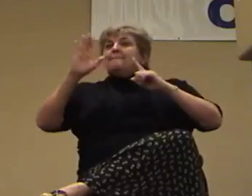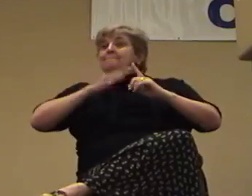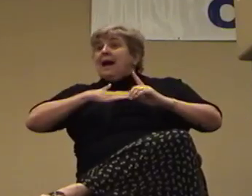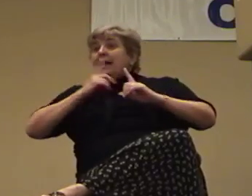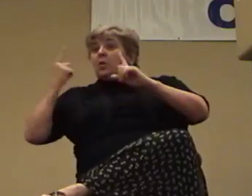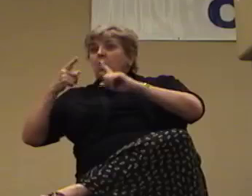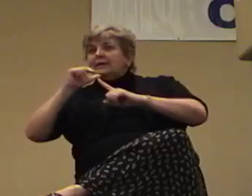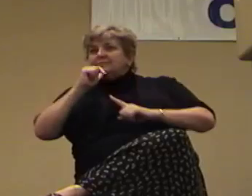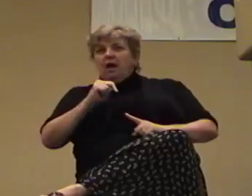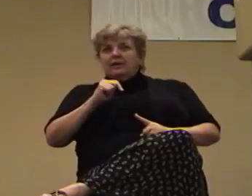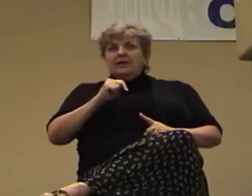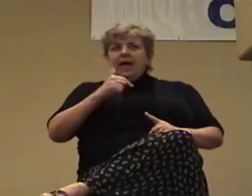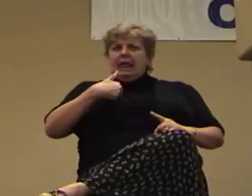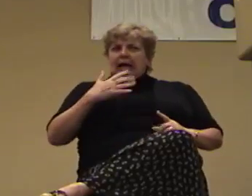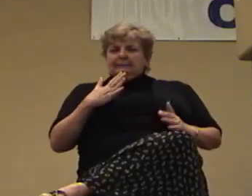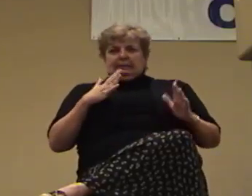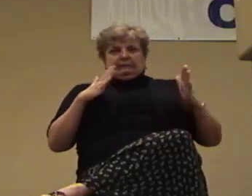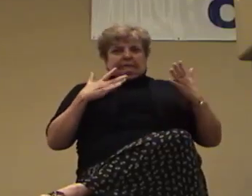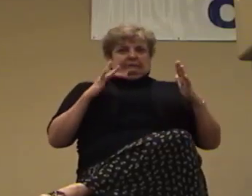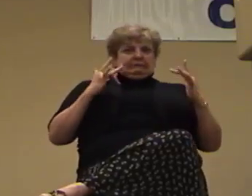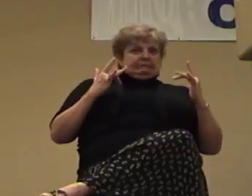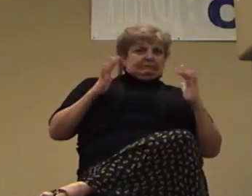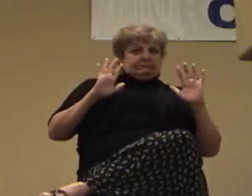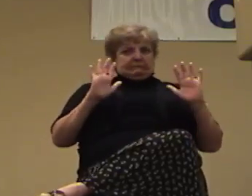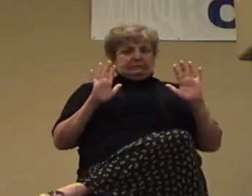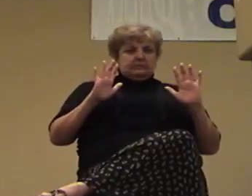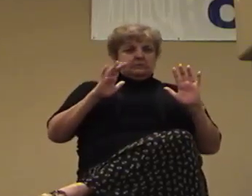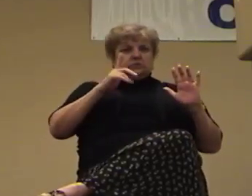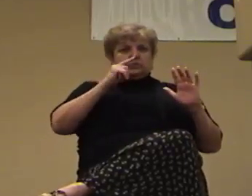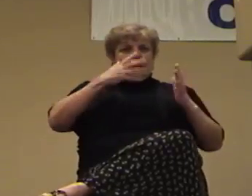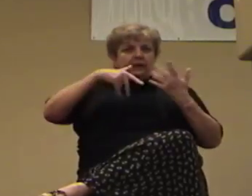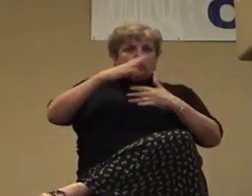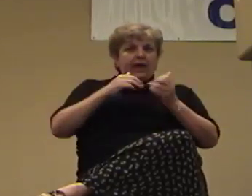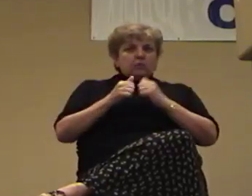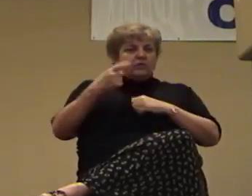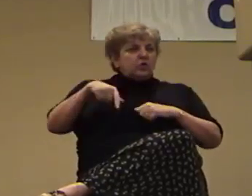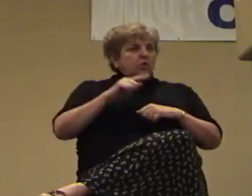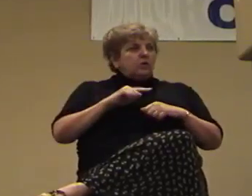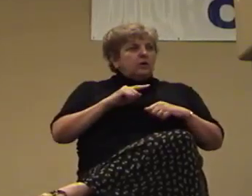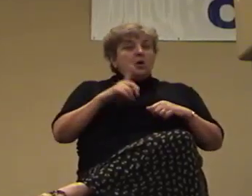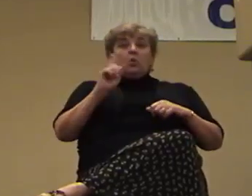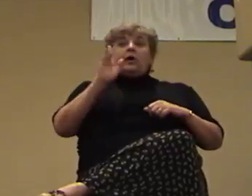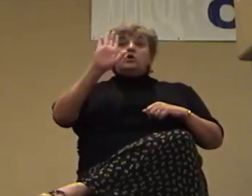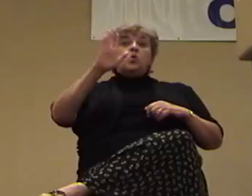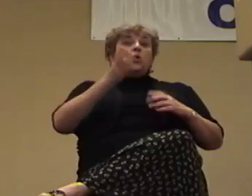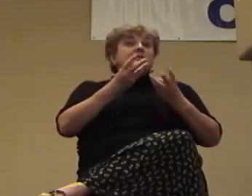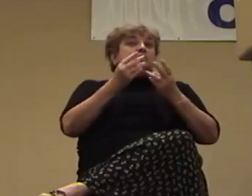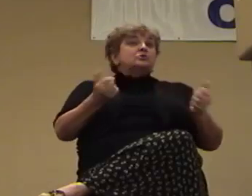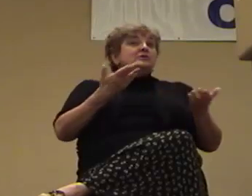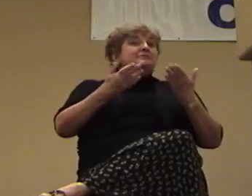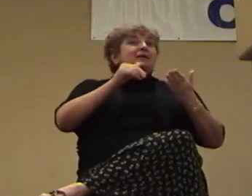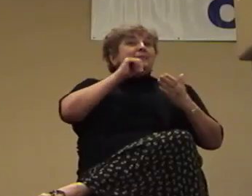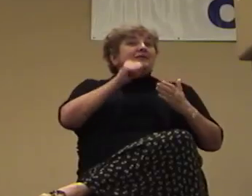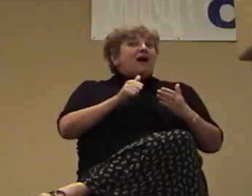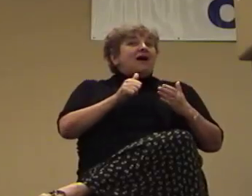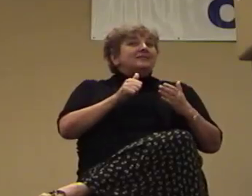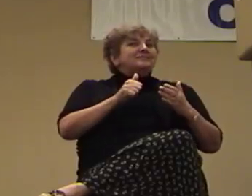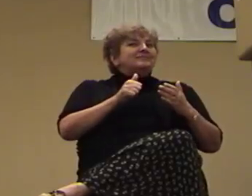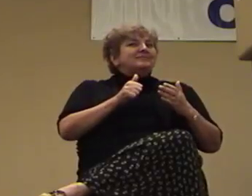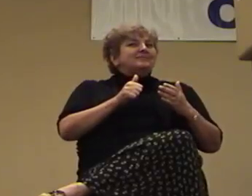hang out with you because there may come a time when I'm going through a dark period where your solution may not be a meeting of Alcoholics Anonymous, maybe something else. I'm very